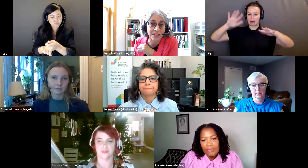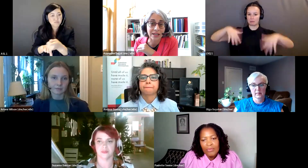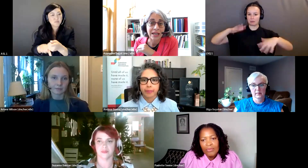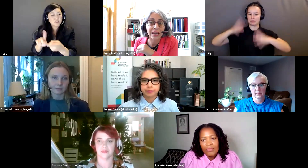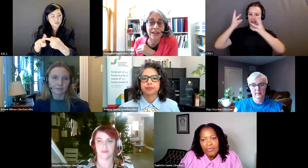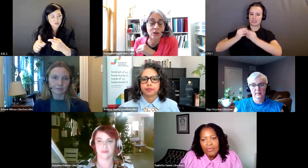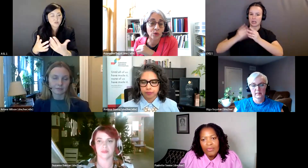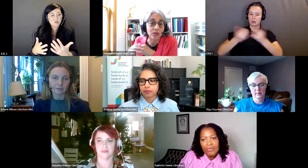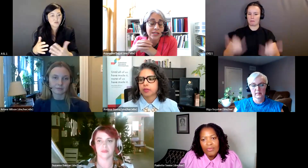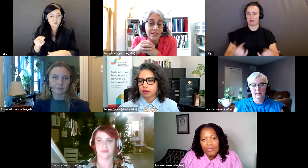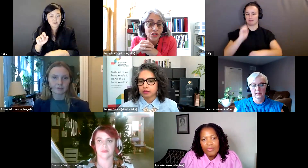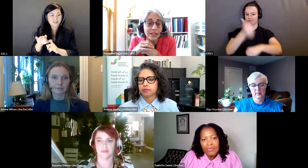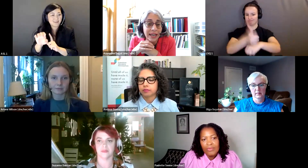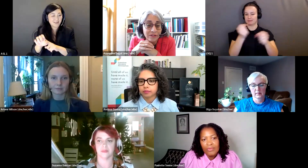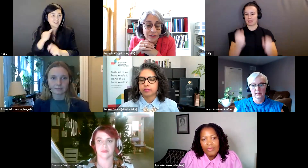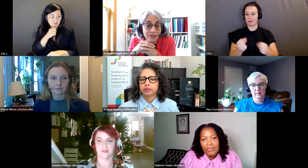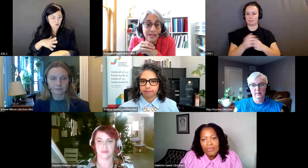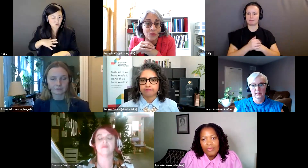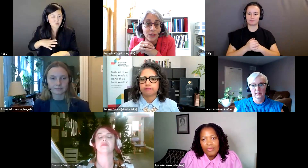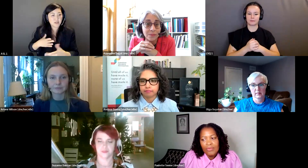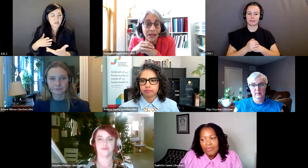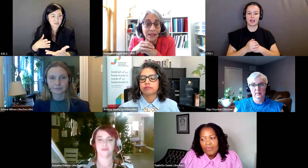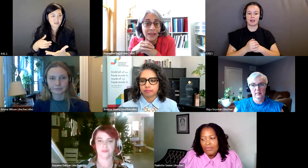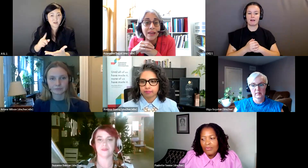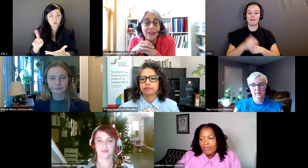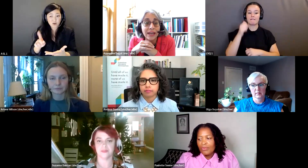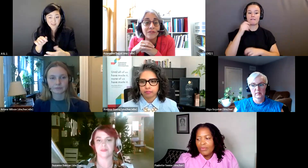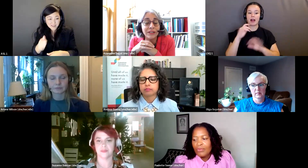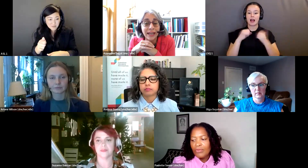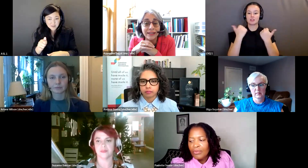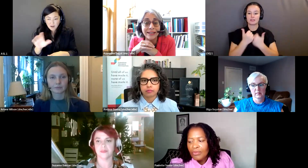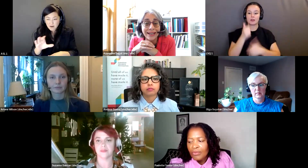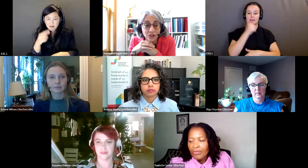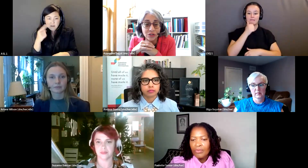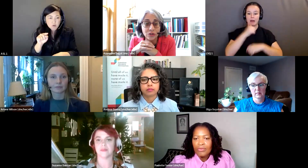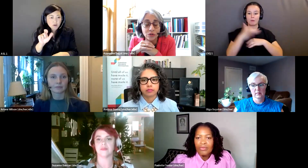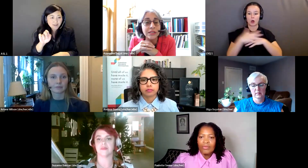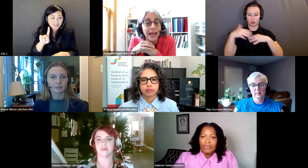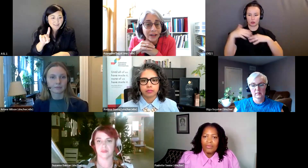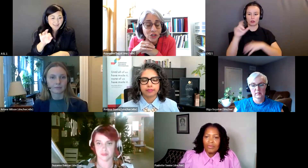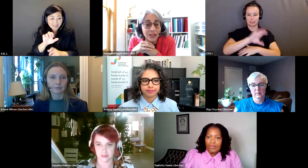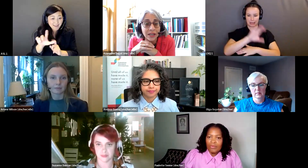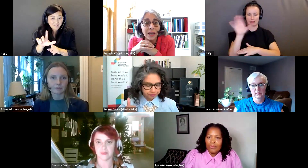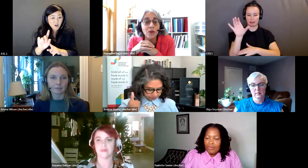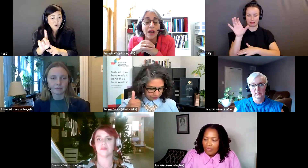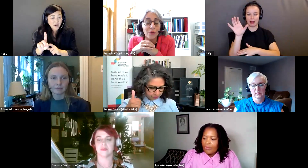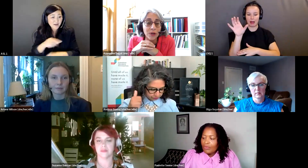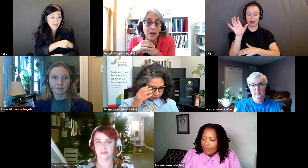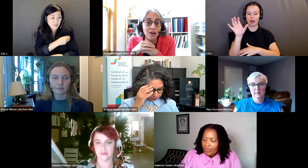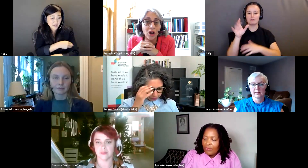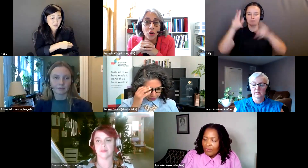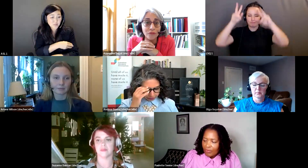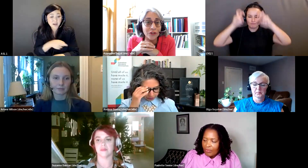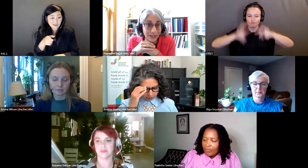of Canada in their call to search the landfills in Winnipeg. They have led the national call to action.